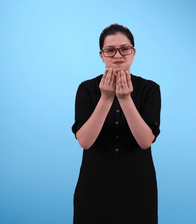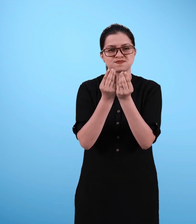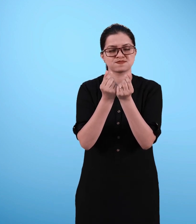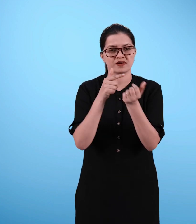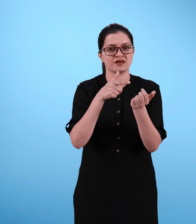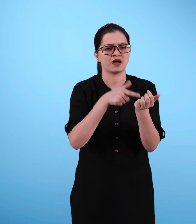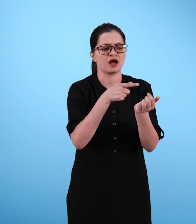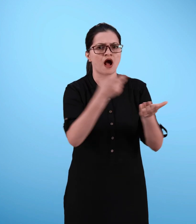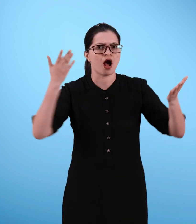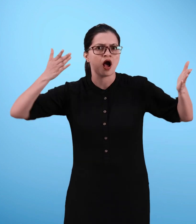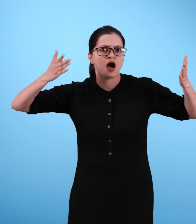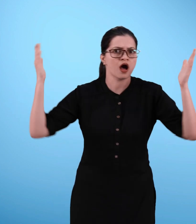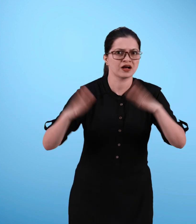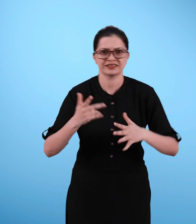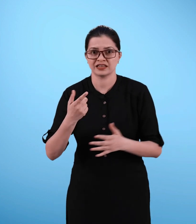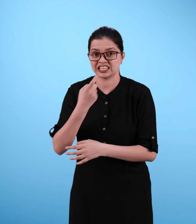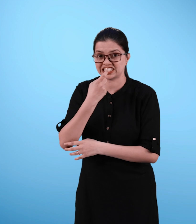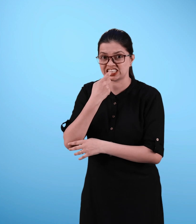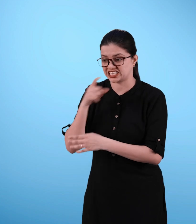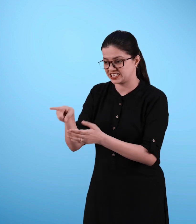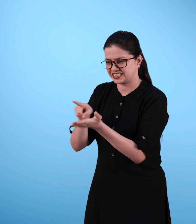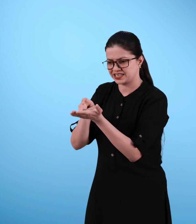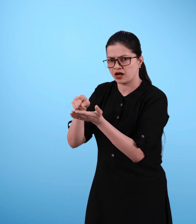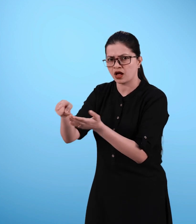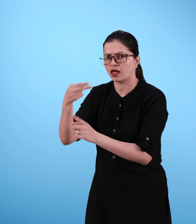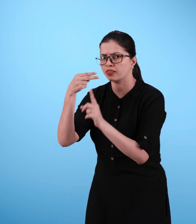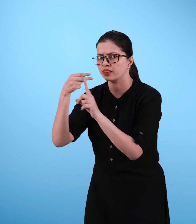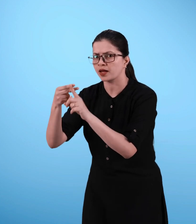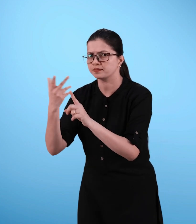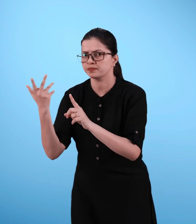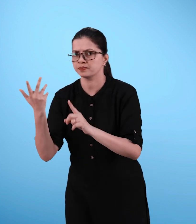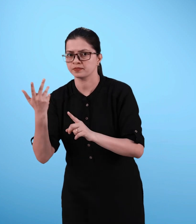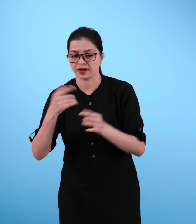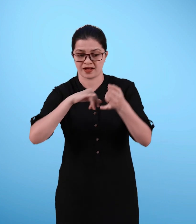silkworm.